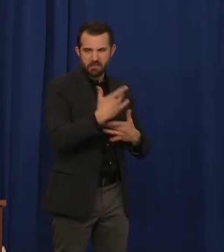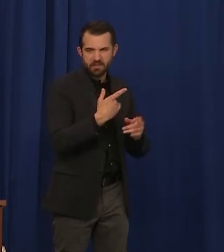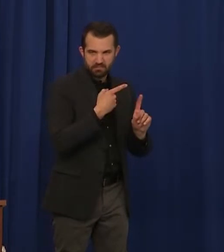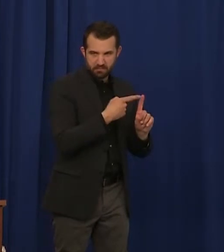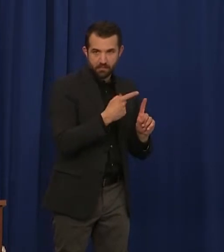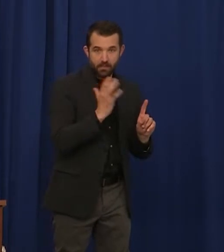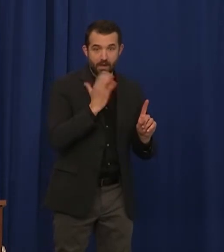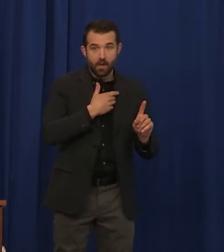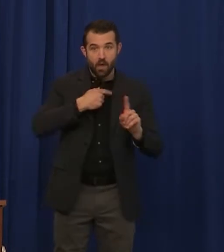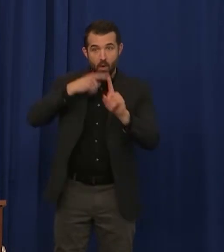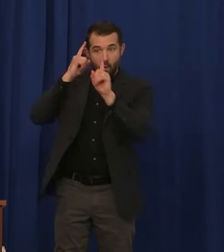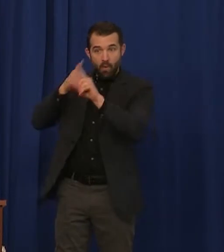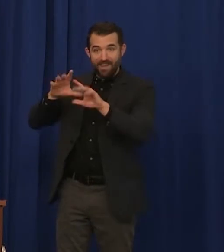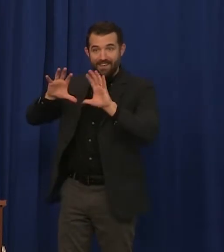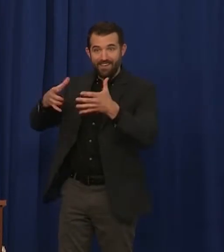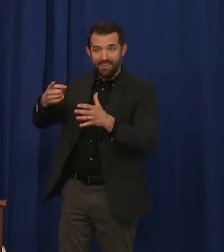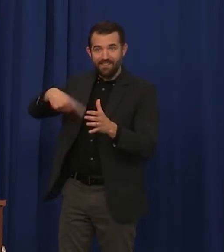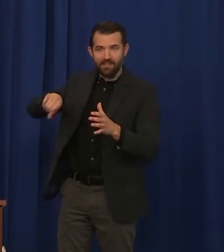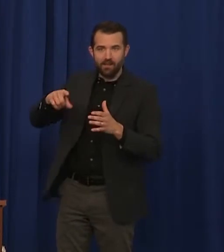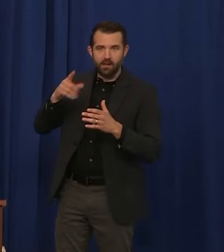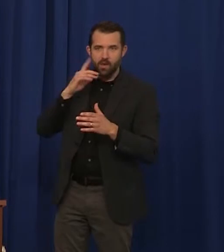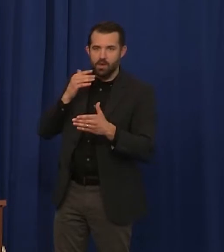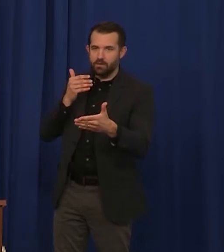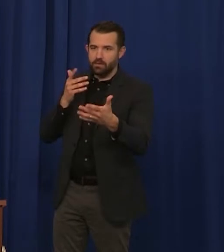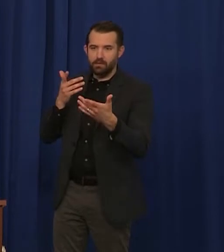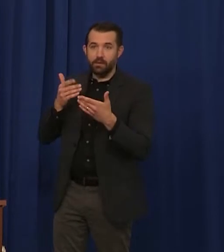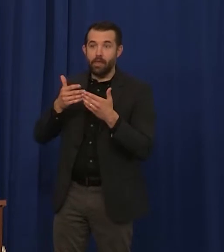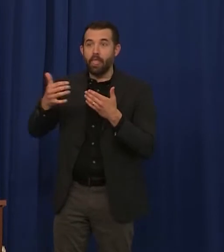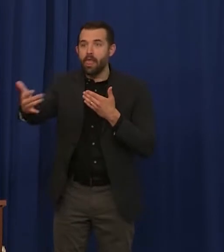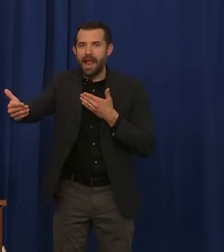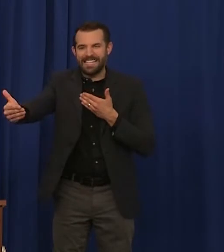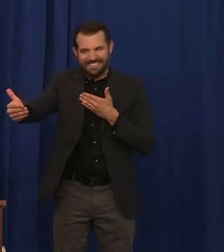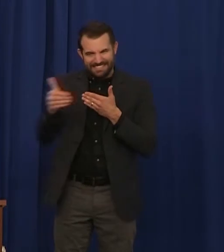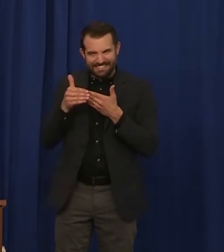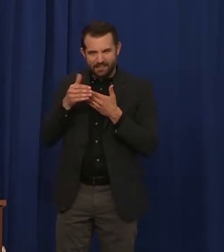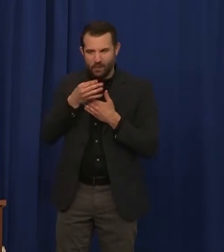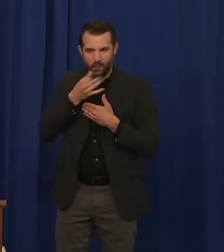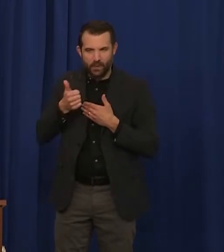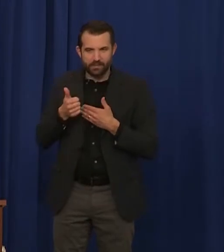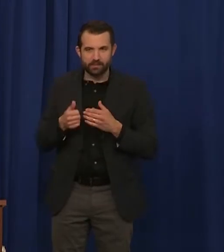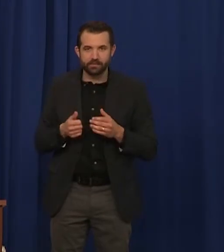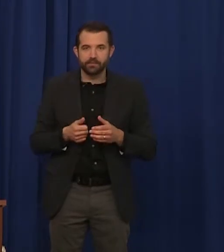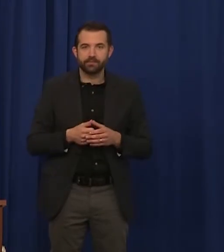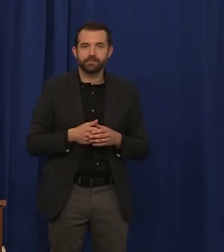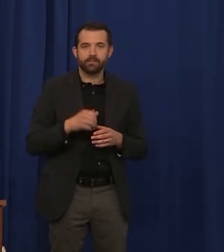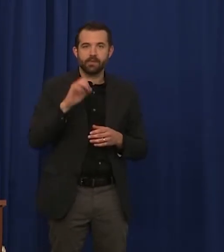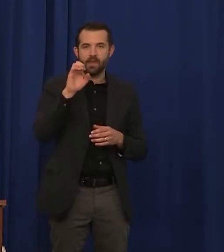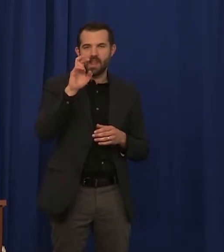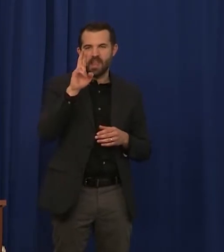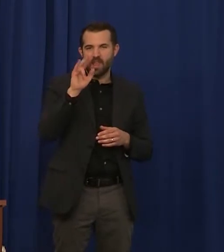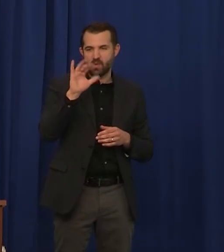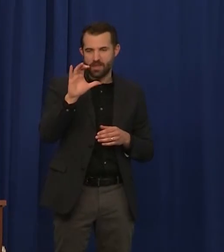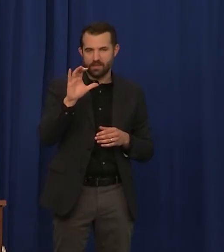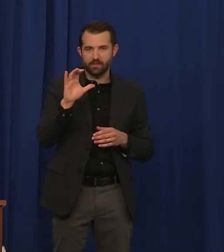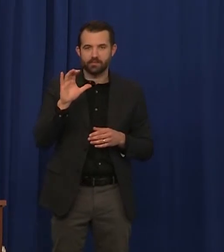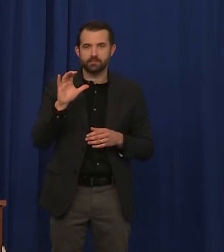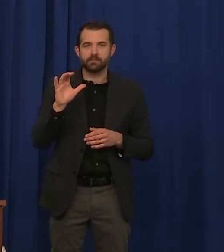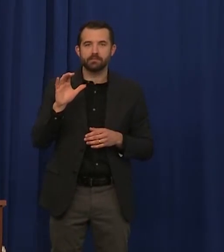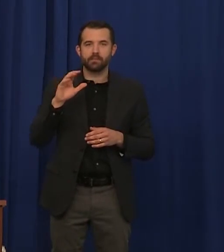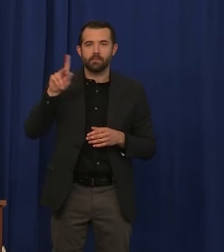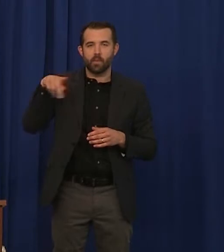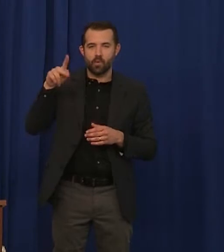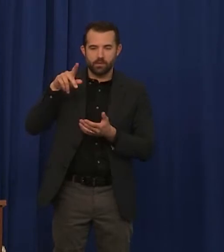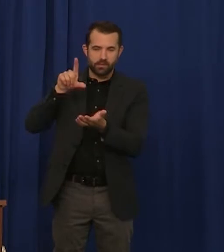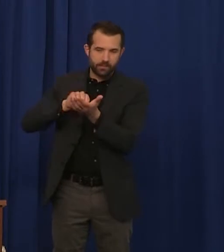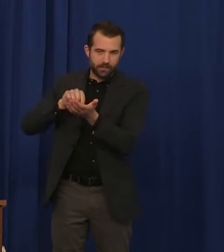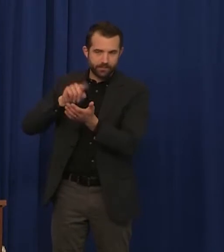Thank you, Commissioner. Thanks, Emily. We'll turn next to Eric Russell at the Press Herald. Go ahead, Eric. Good afternoon, Dr. Shah. These